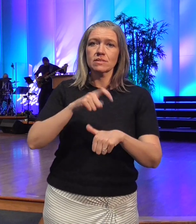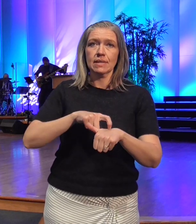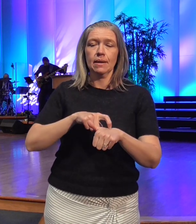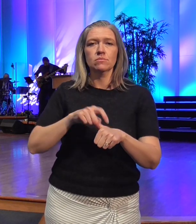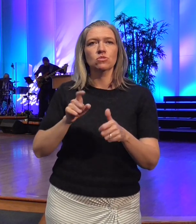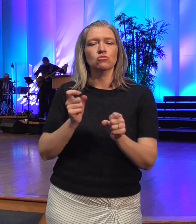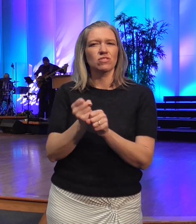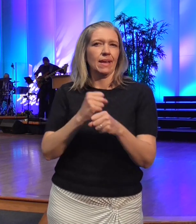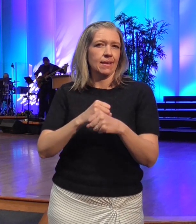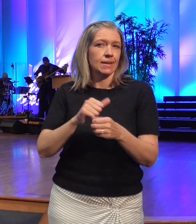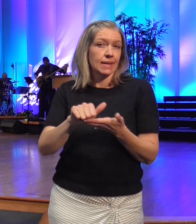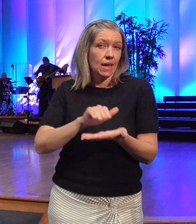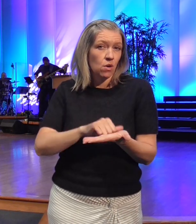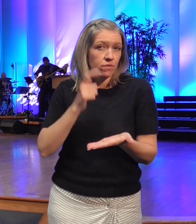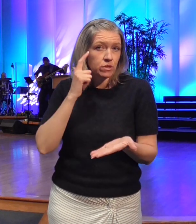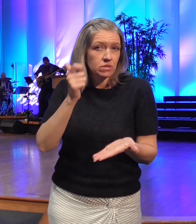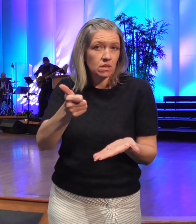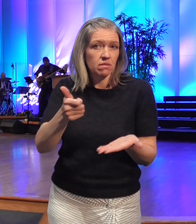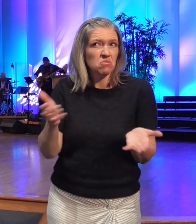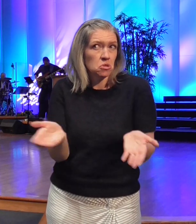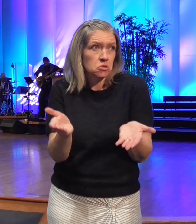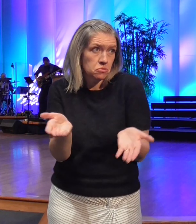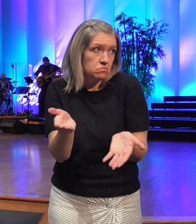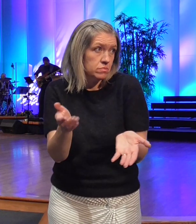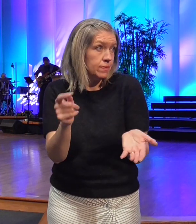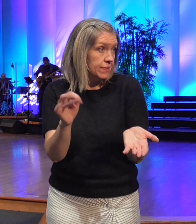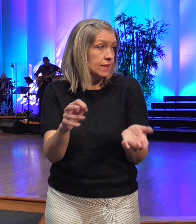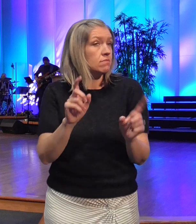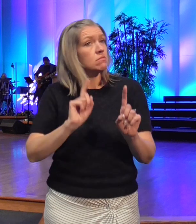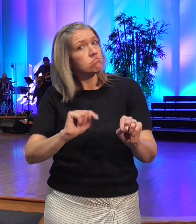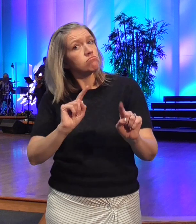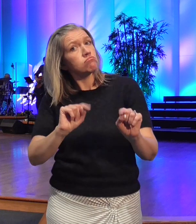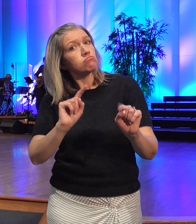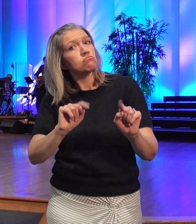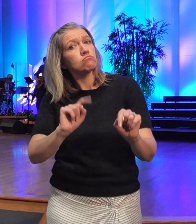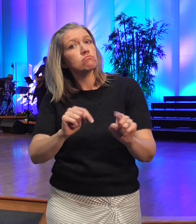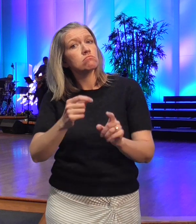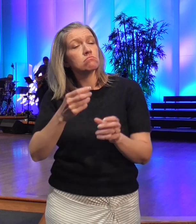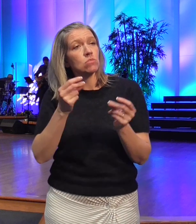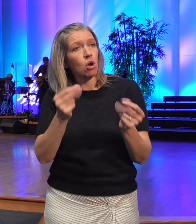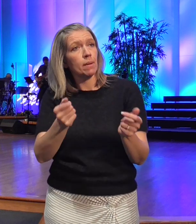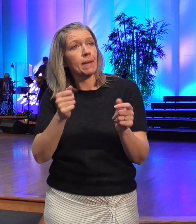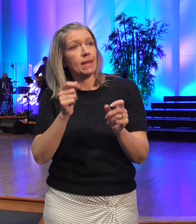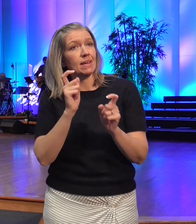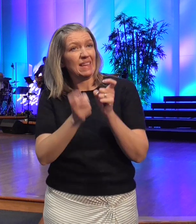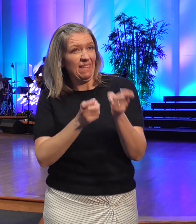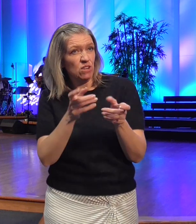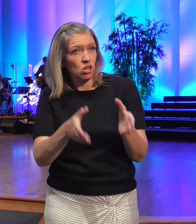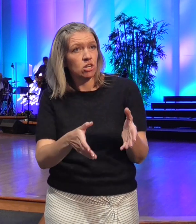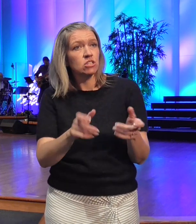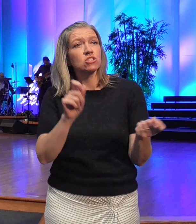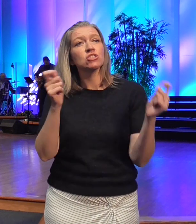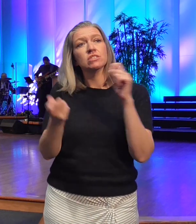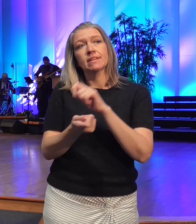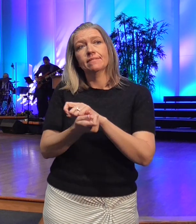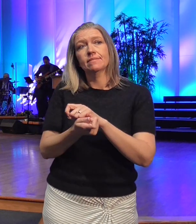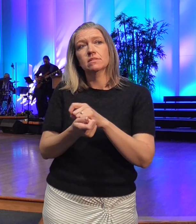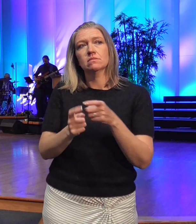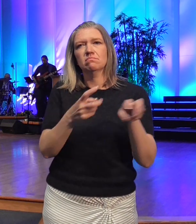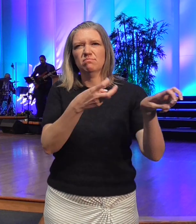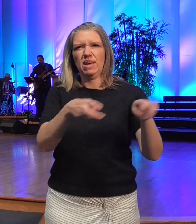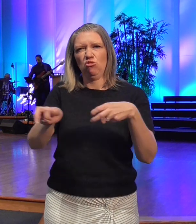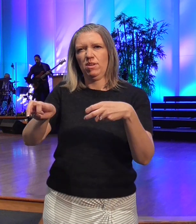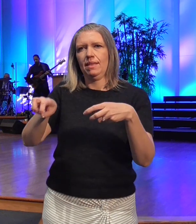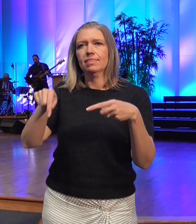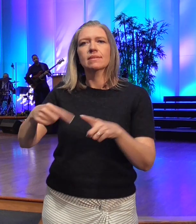for yourself, and we encourage you to do that. If you've been a regular auto giver, please make that shift to migrate over. We're all migrating